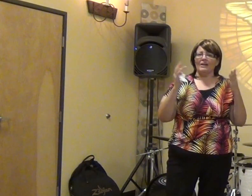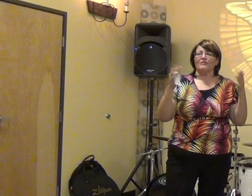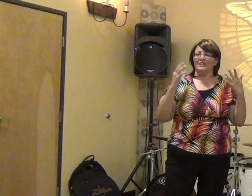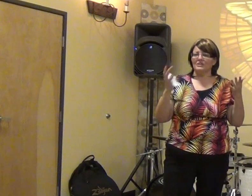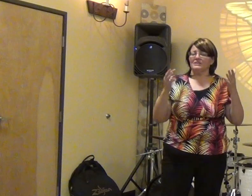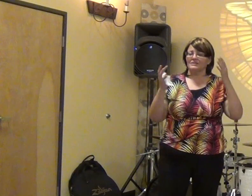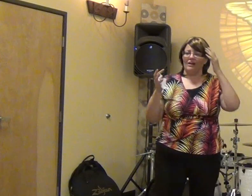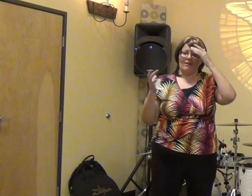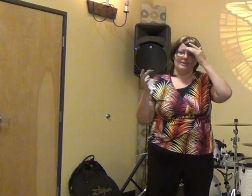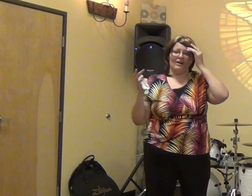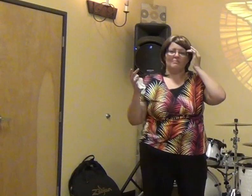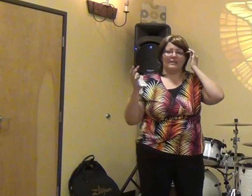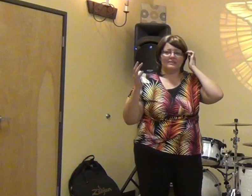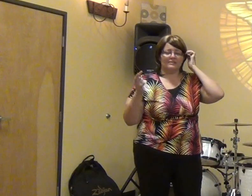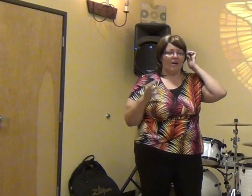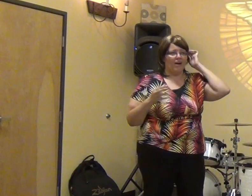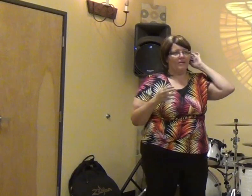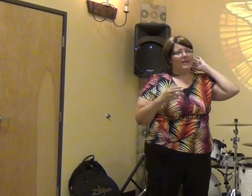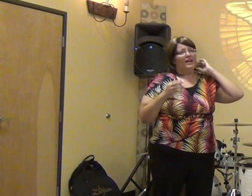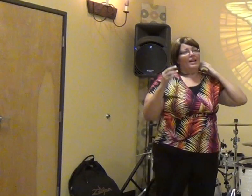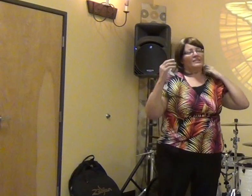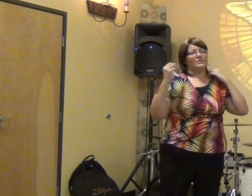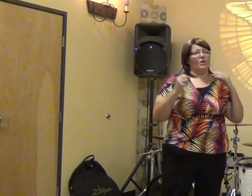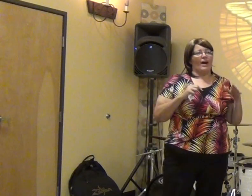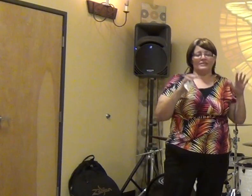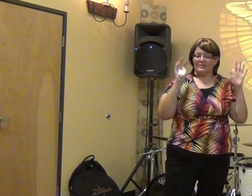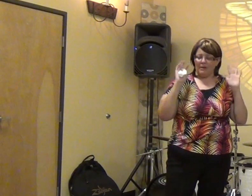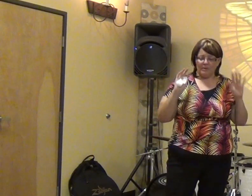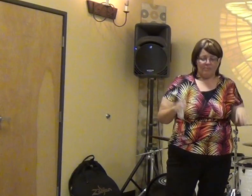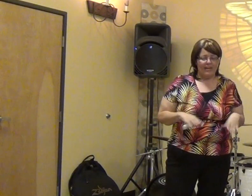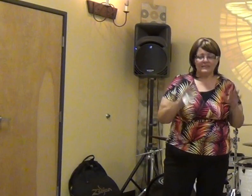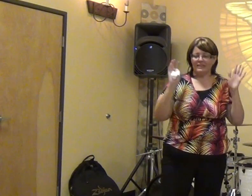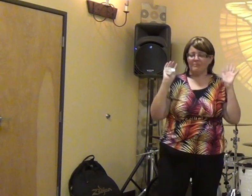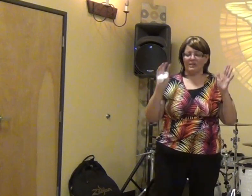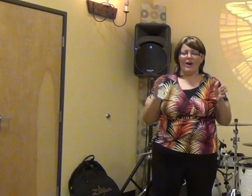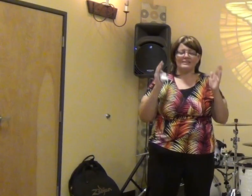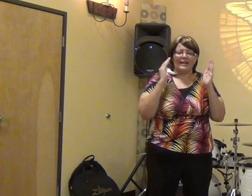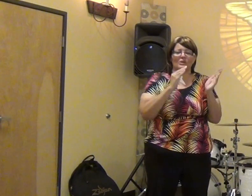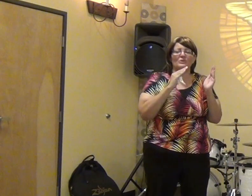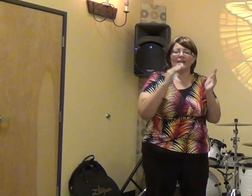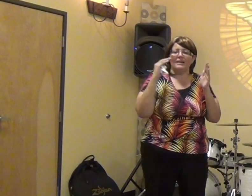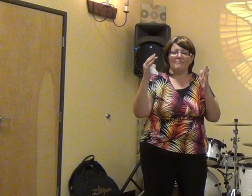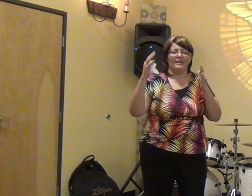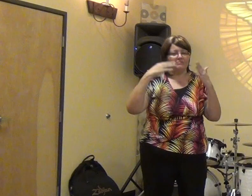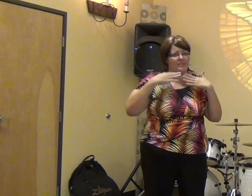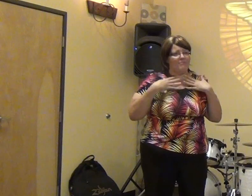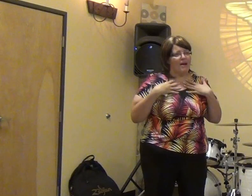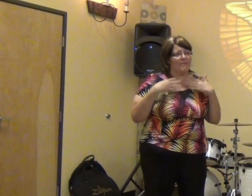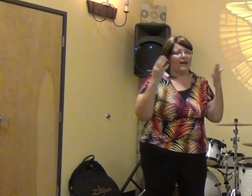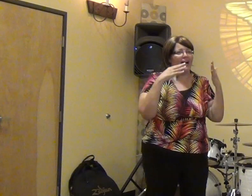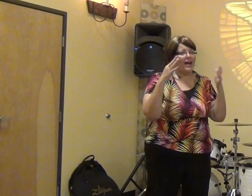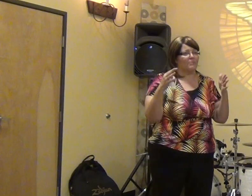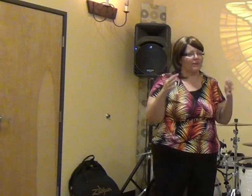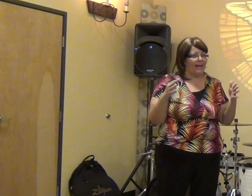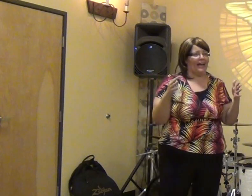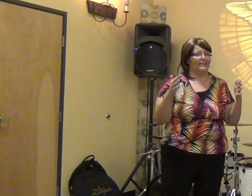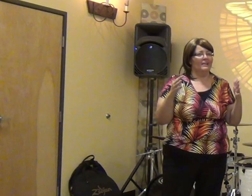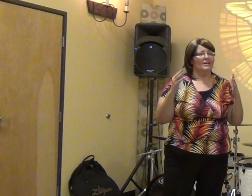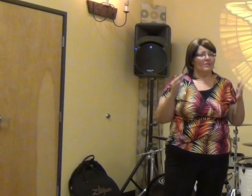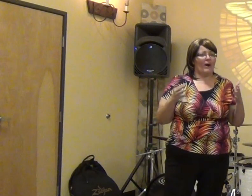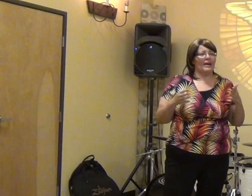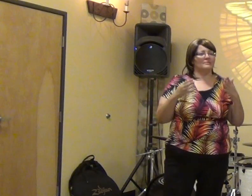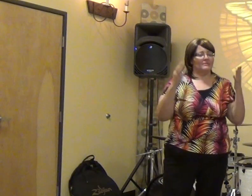going on and on. For years she's gone on and on about this car. And so I just have been patient and been quiet, because I knew that in my mind I had a